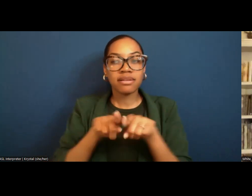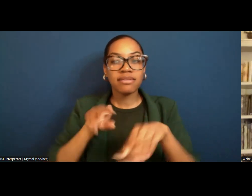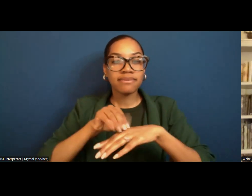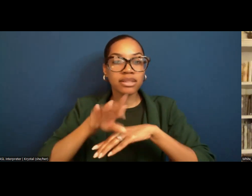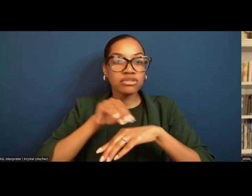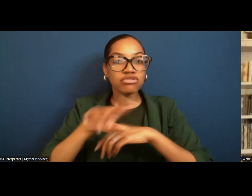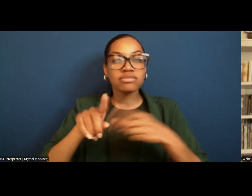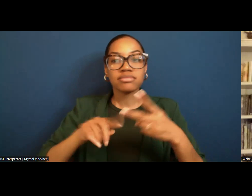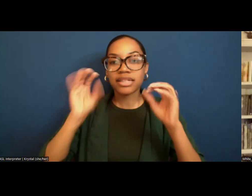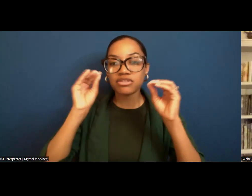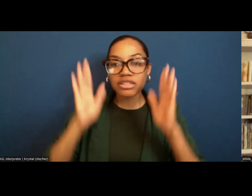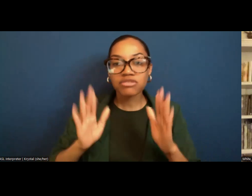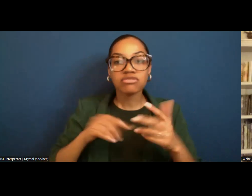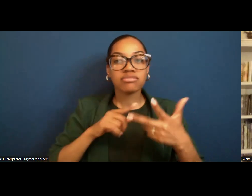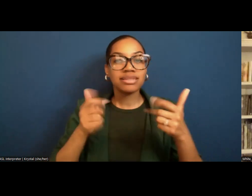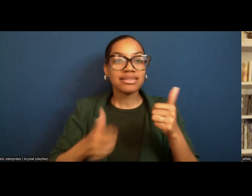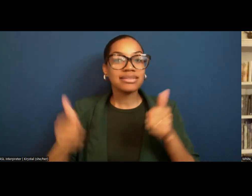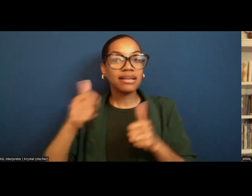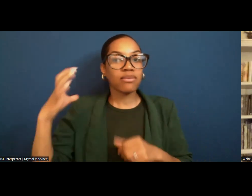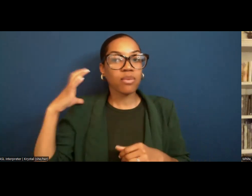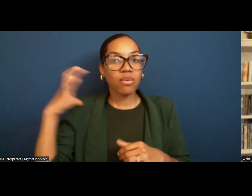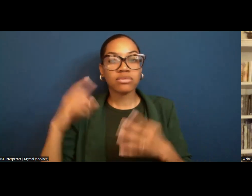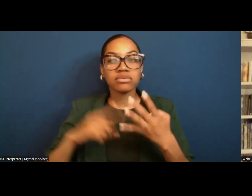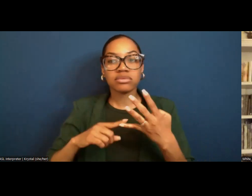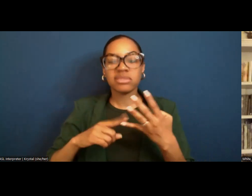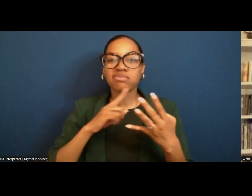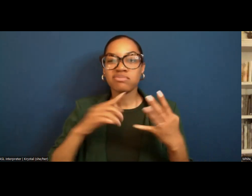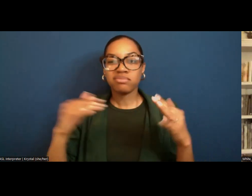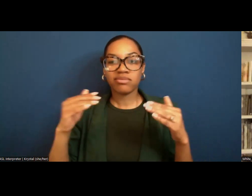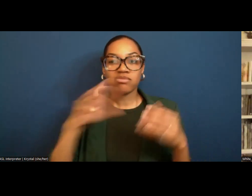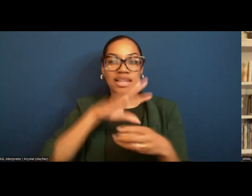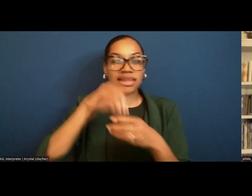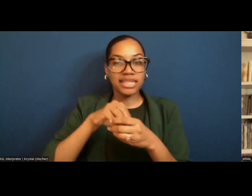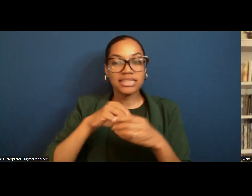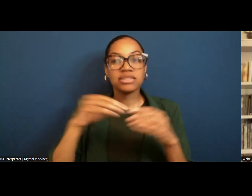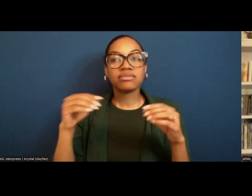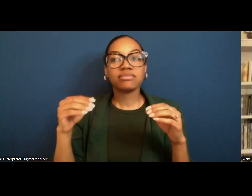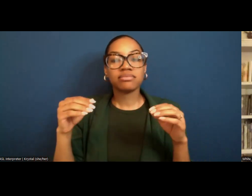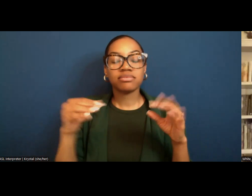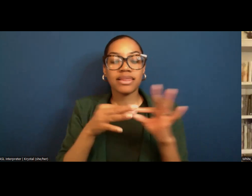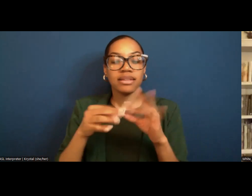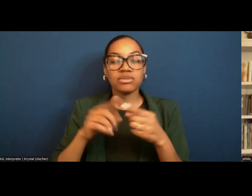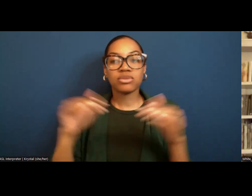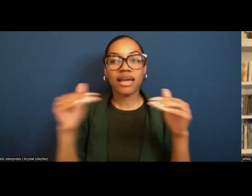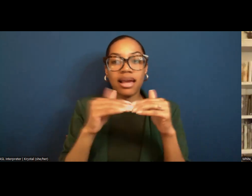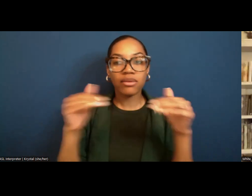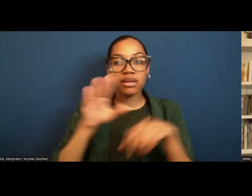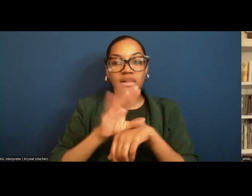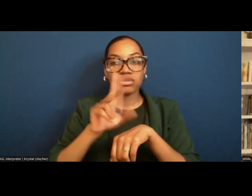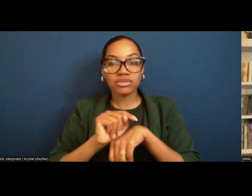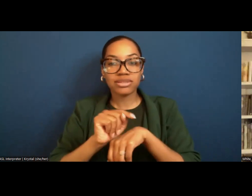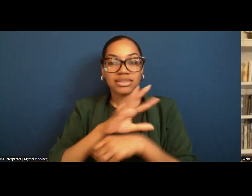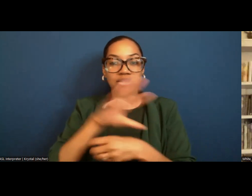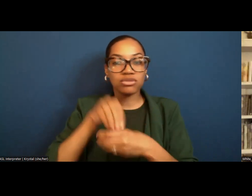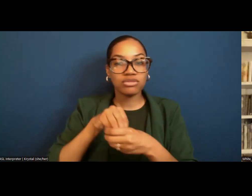diversity, equity, inclusion, accessibility, and belonging space for almost 3 decades. Her work